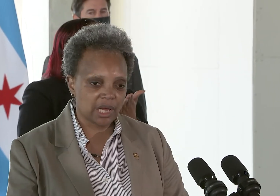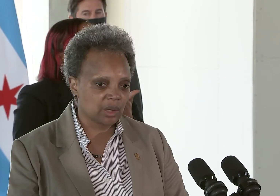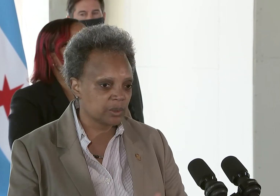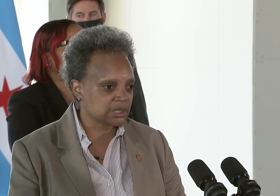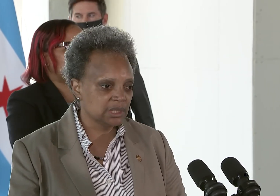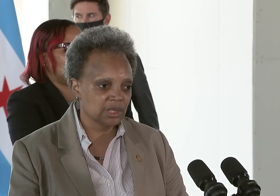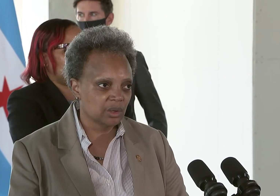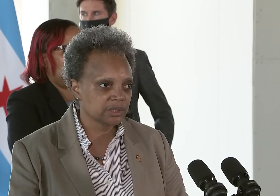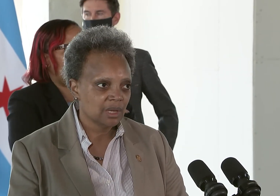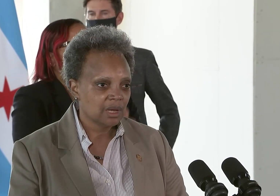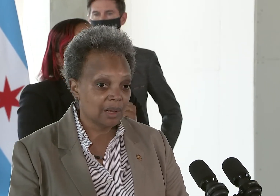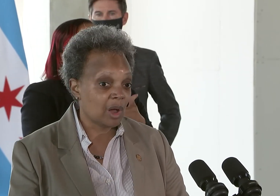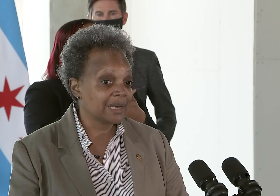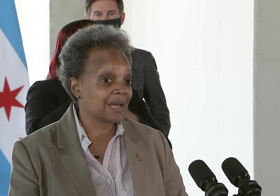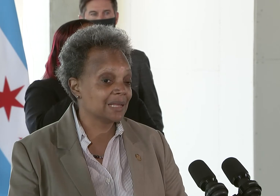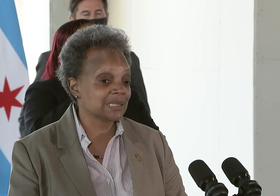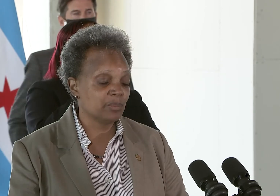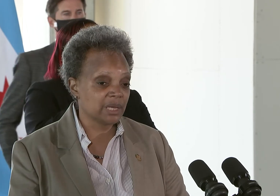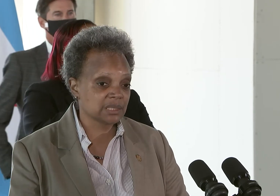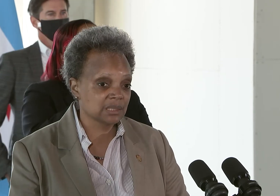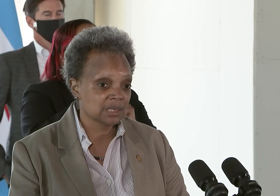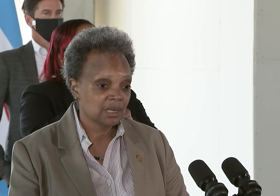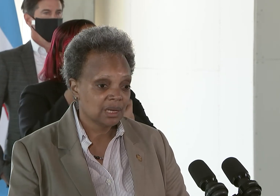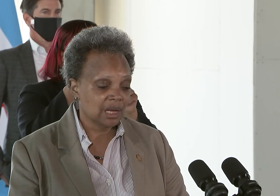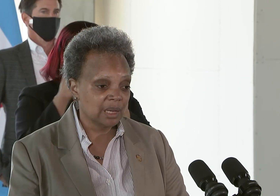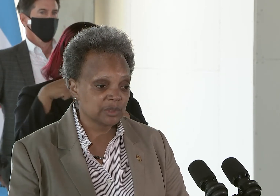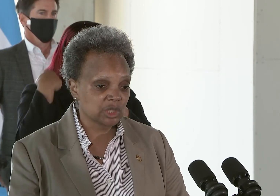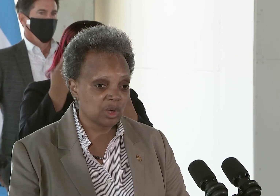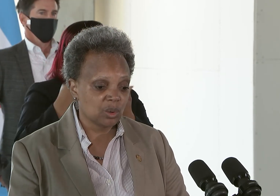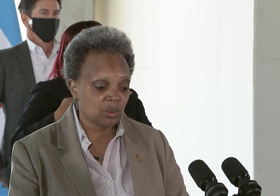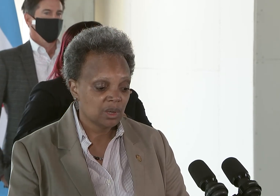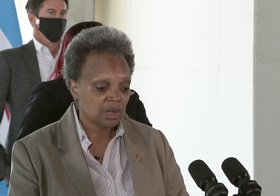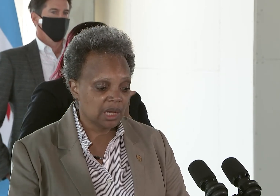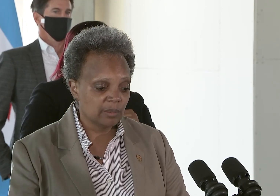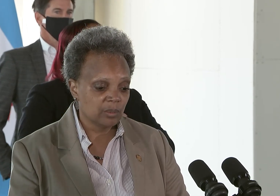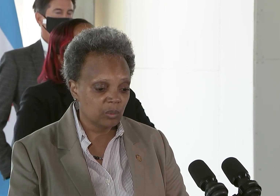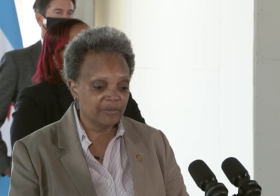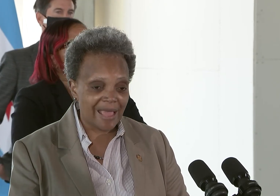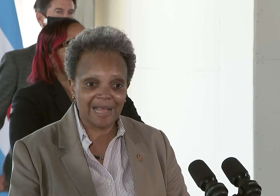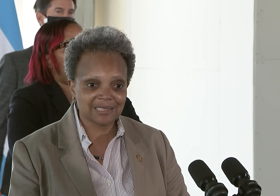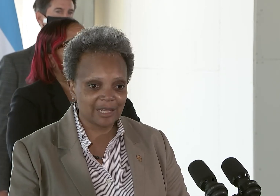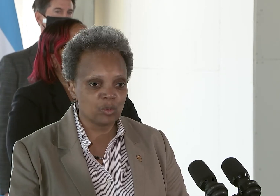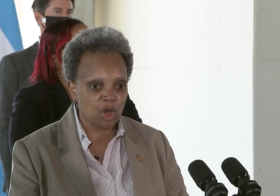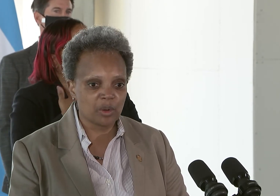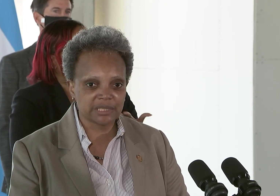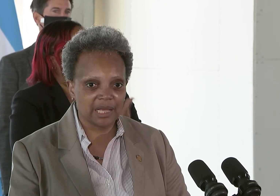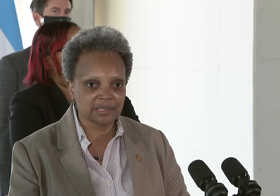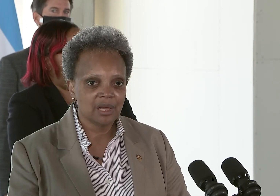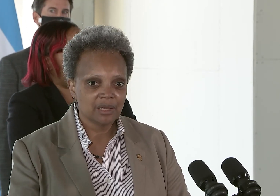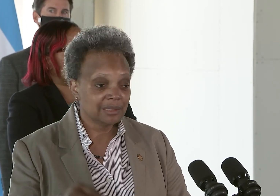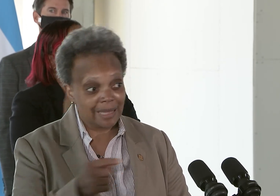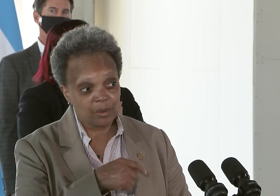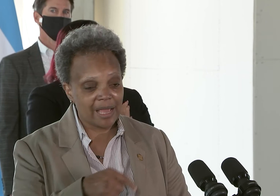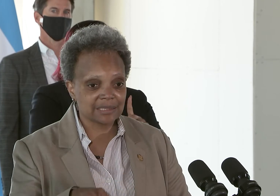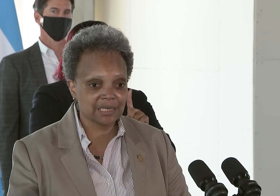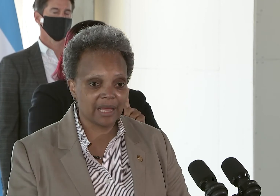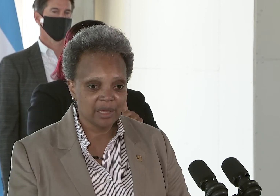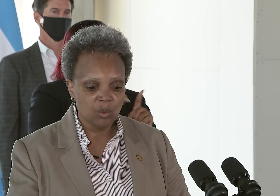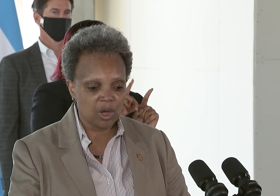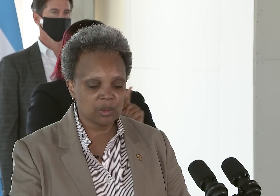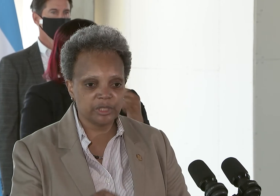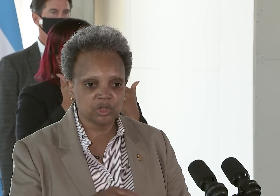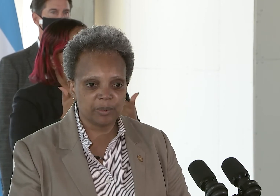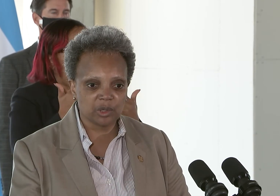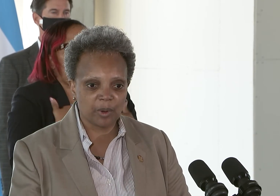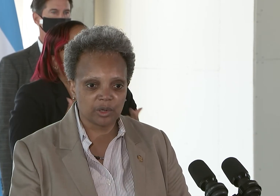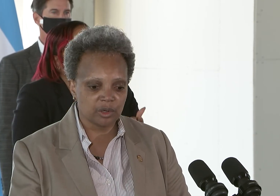Business Chicago with CEOs on a constant basis. So we've asked, and we always ask, like we asked today,